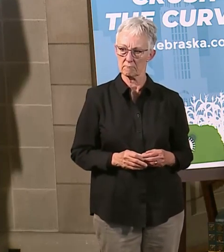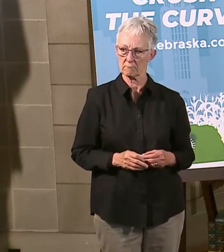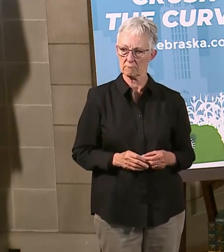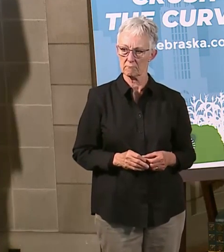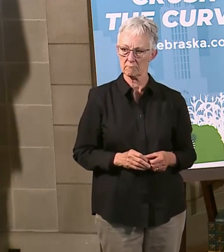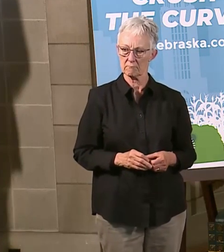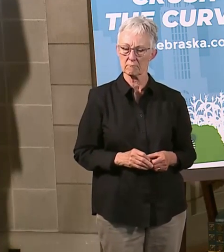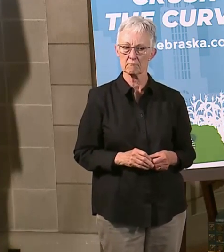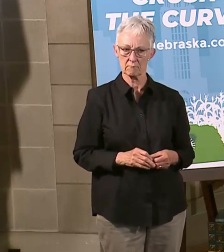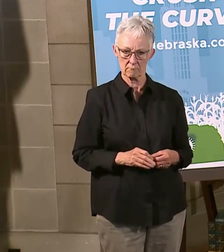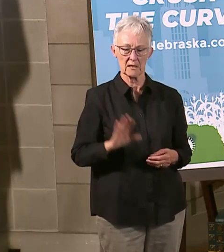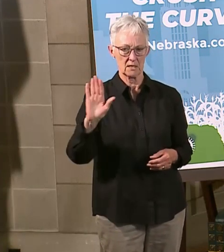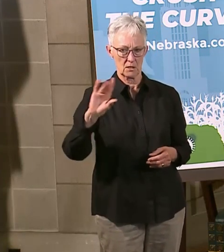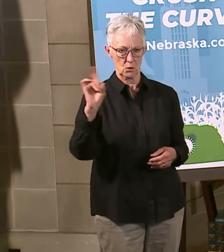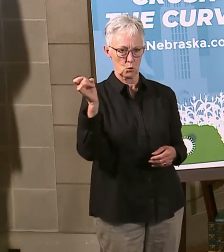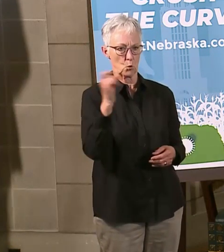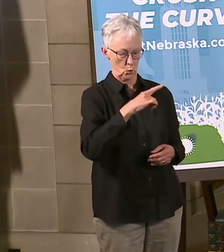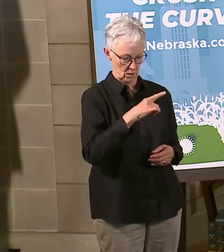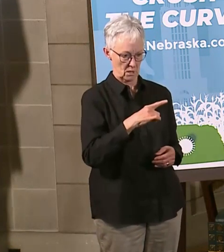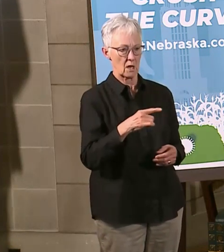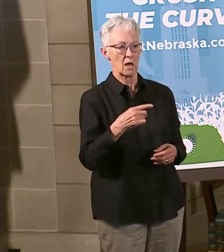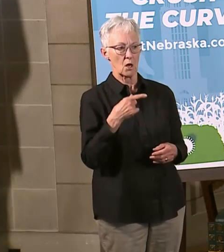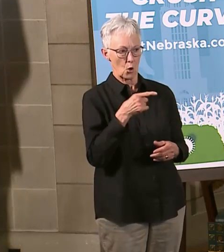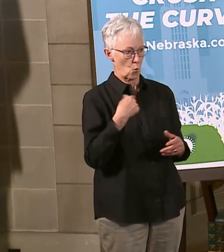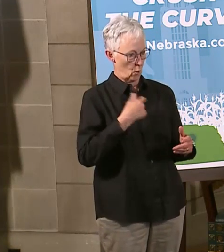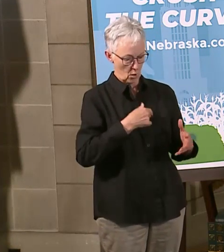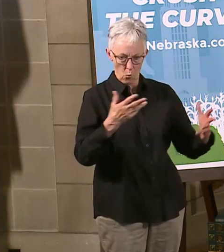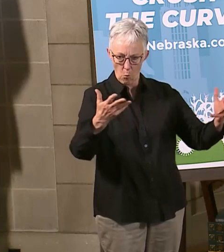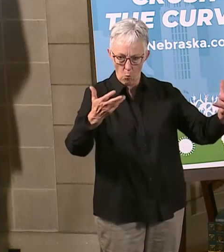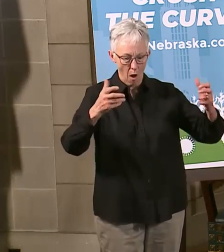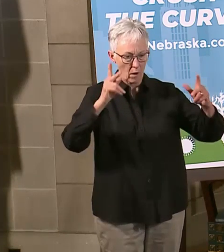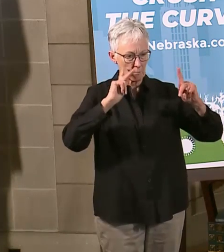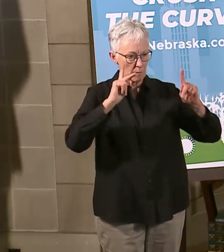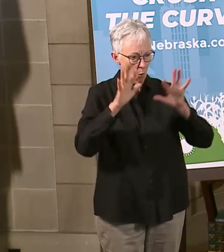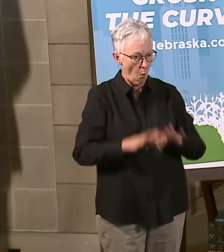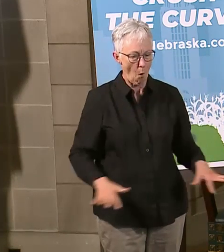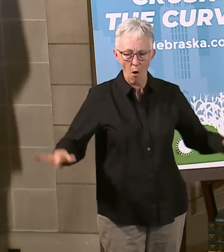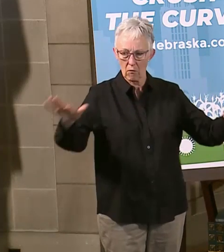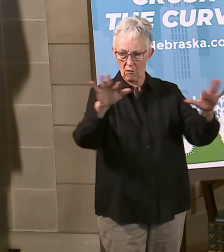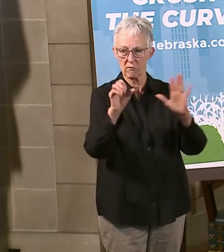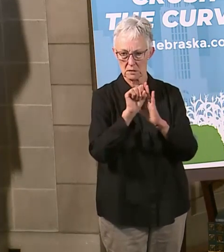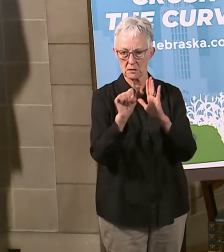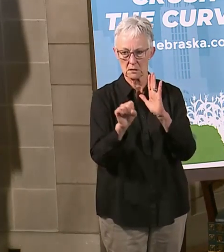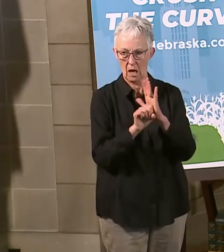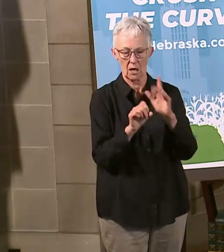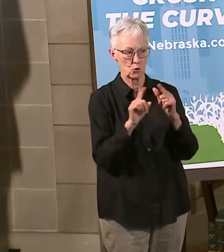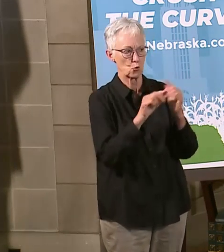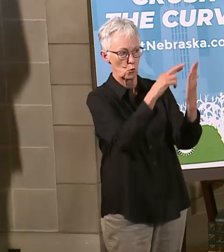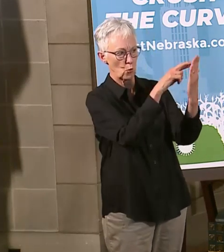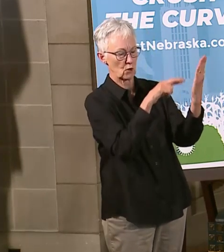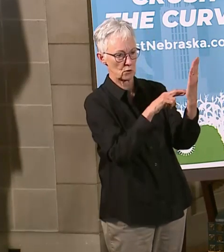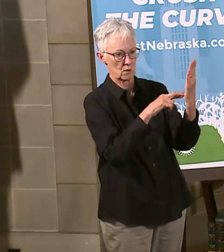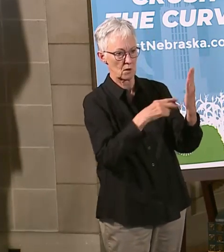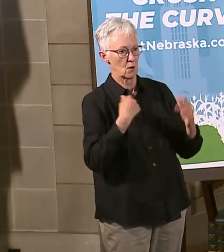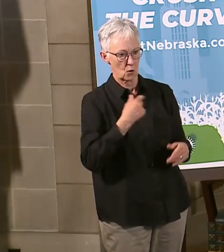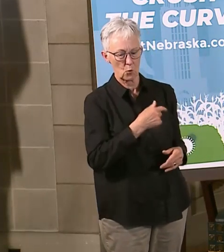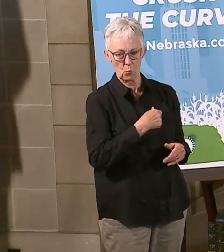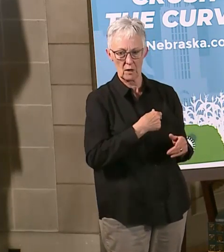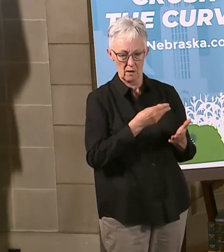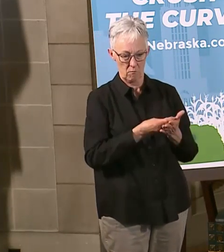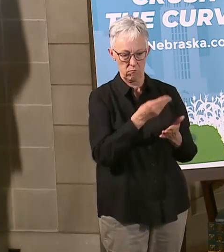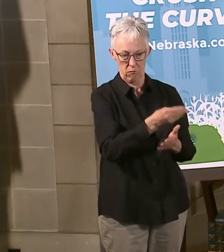Yeah, so the question was, we want this to go viral, we want people to take it. At this point, we've purchased 540,000 tests, so that's what we want to get